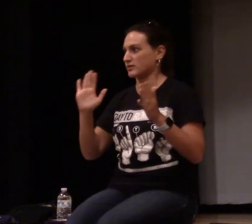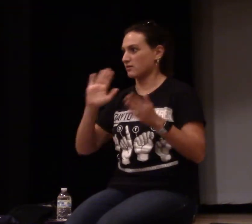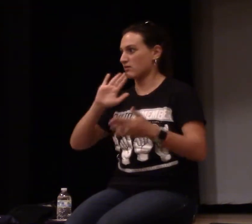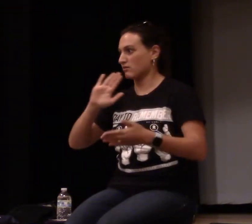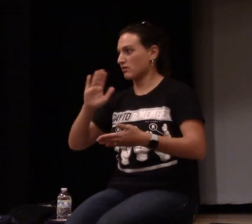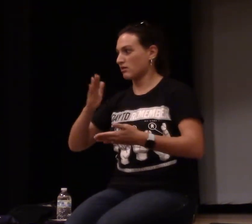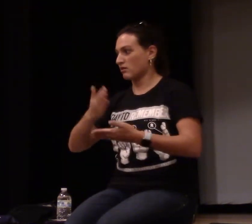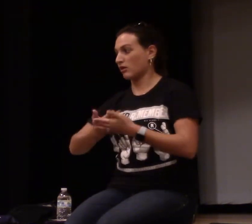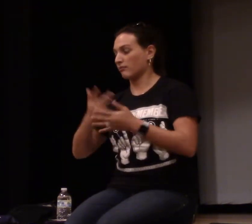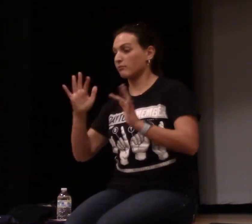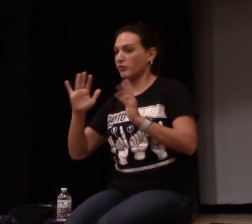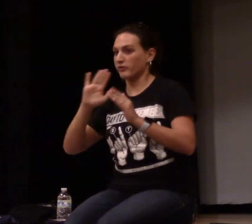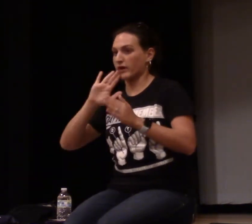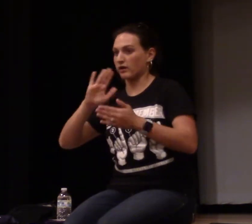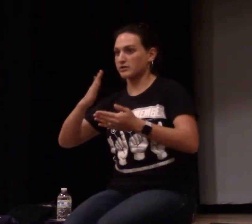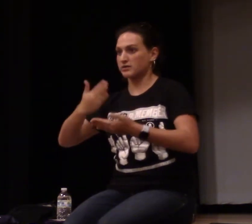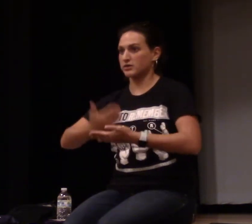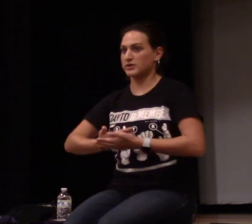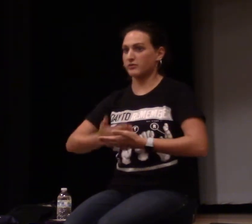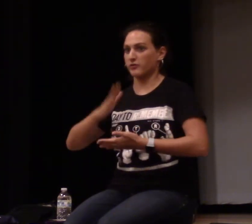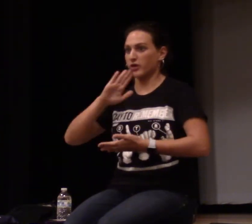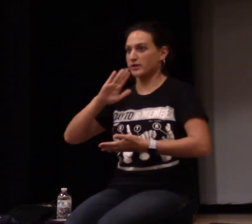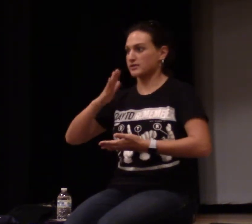all, or move your fingers. You just have to move your hands.